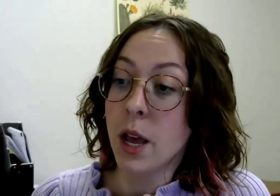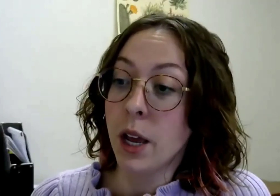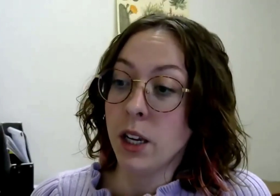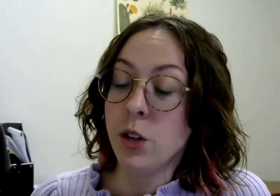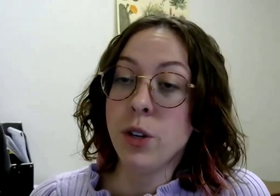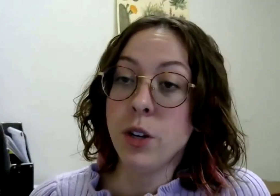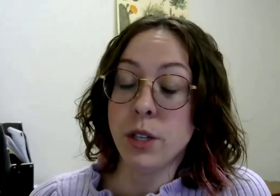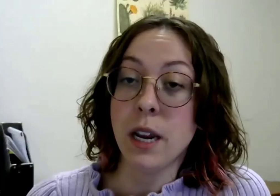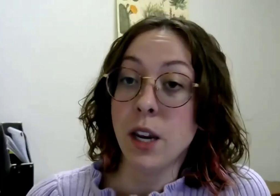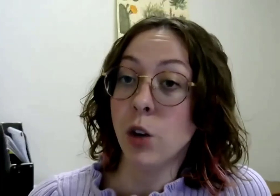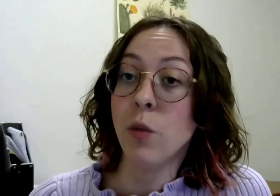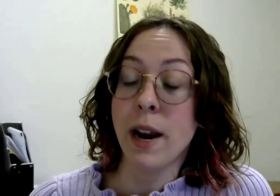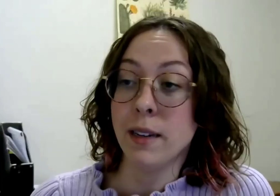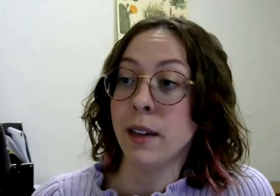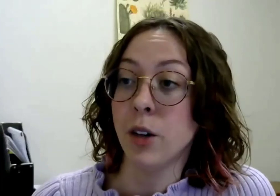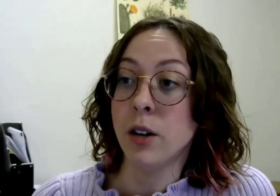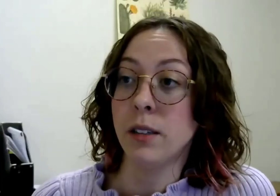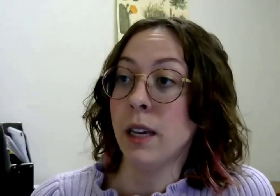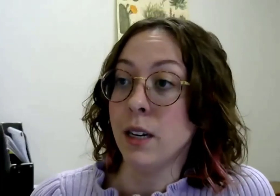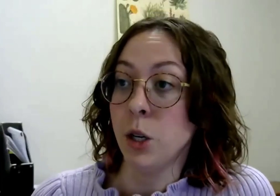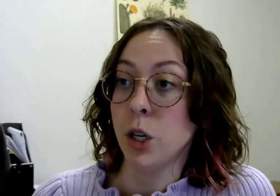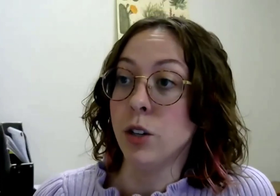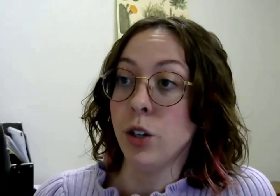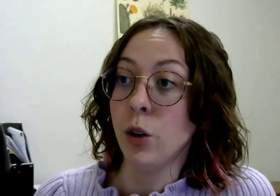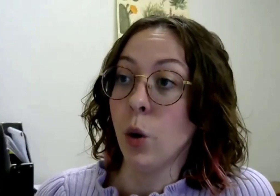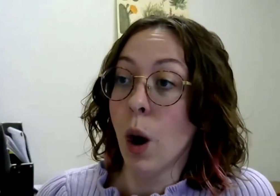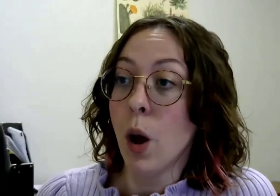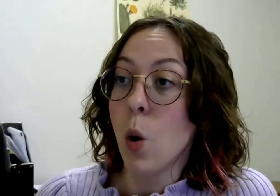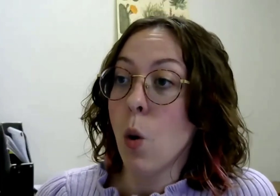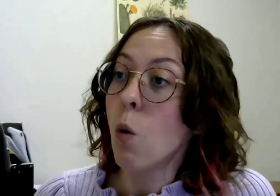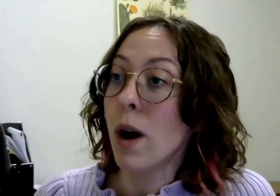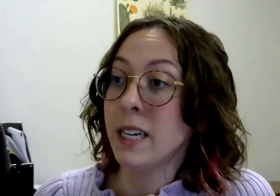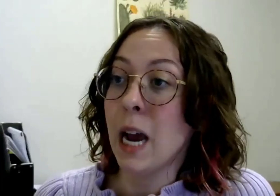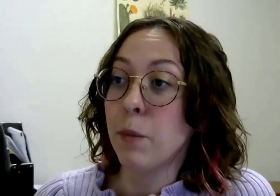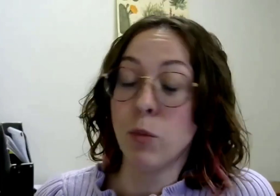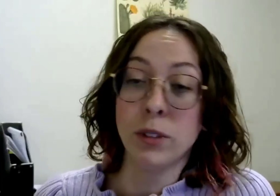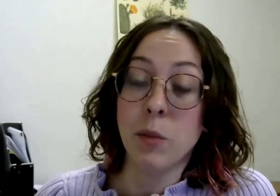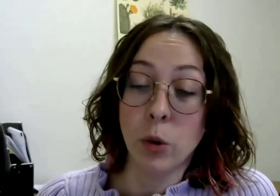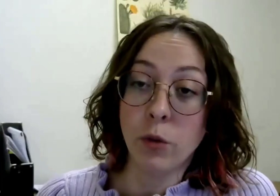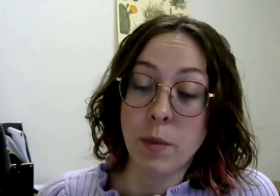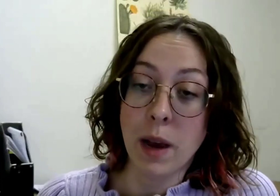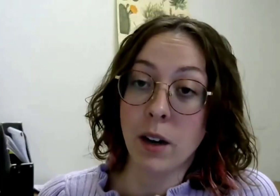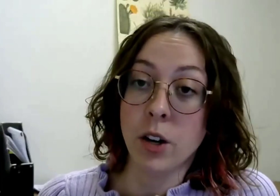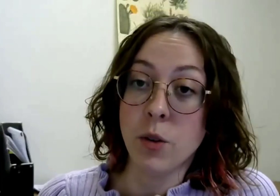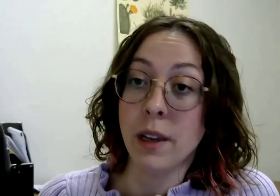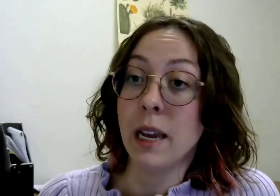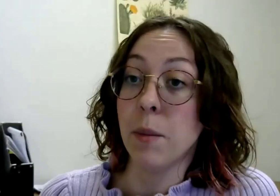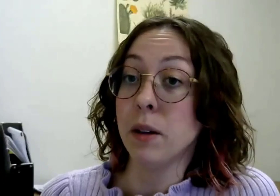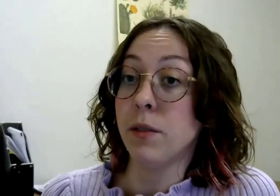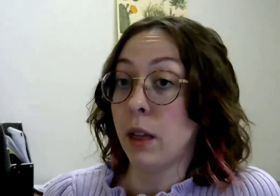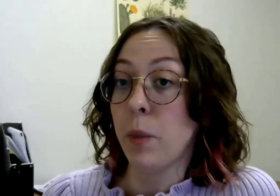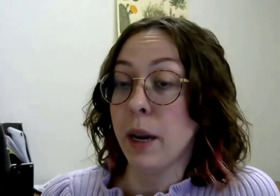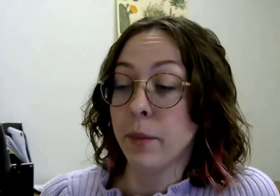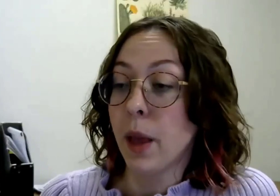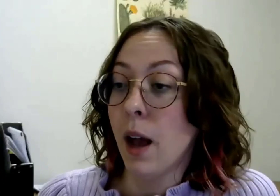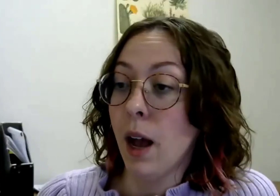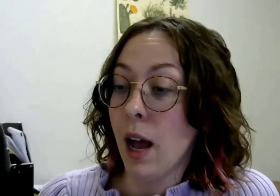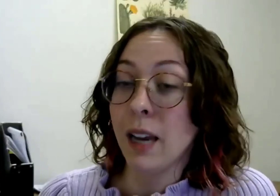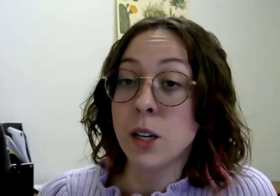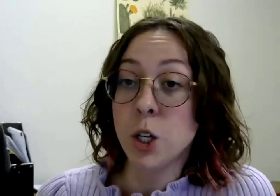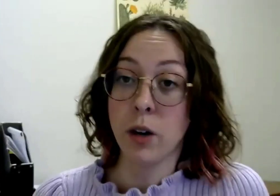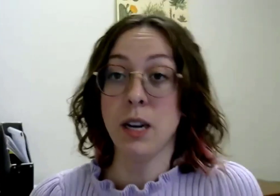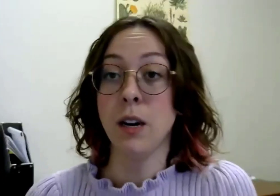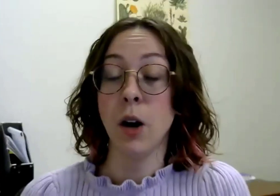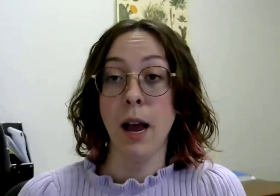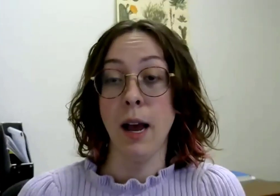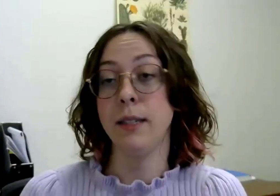are you using in your writing centers, in addition to what type of multimodal feedback are you thinking about developing?